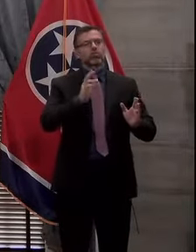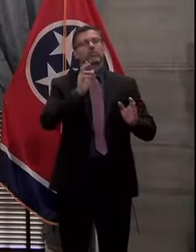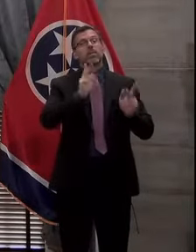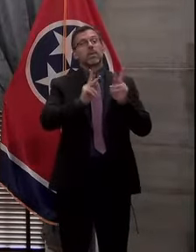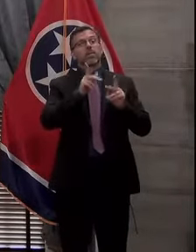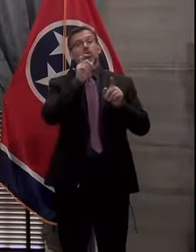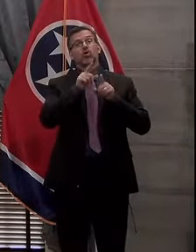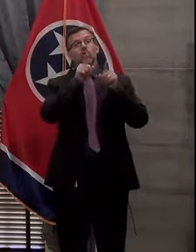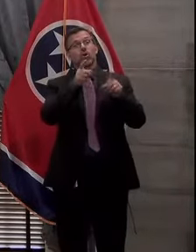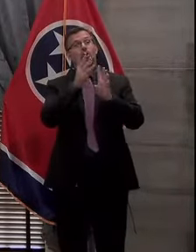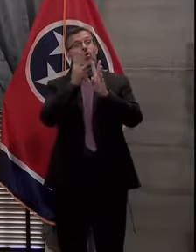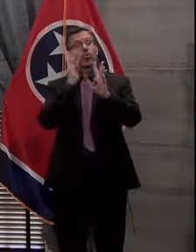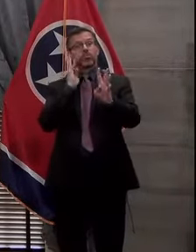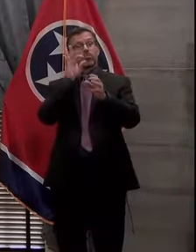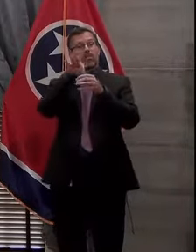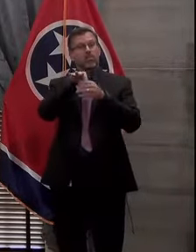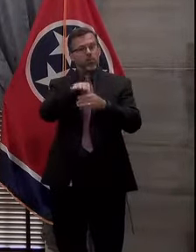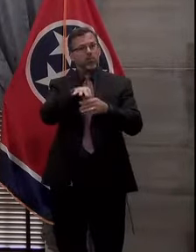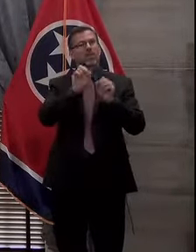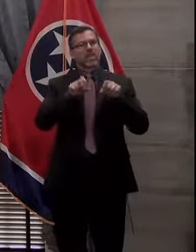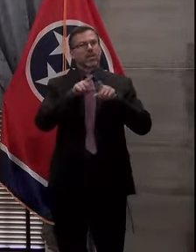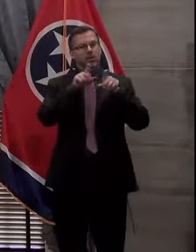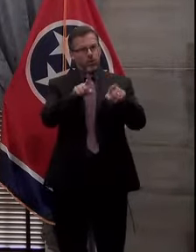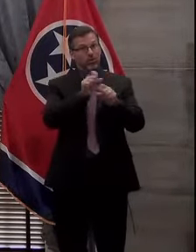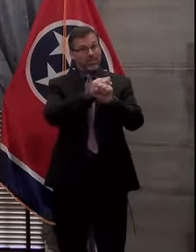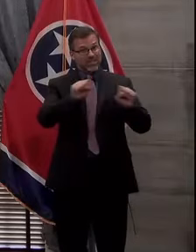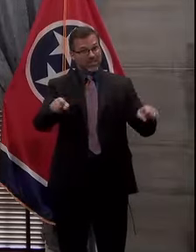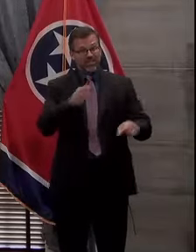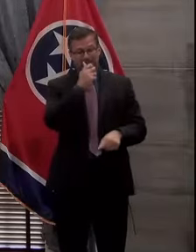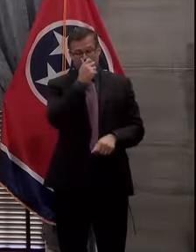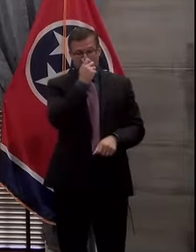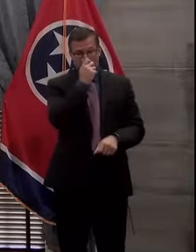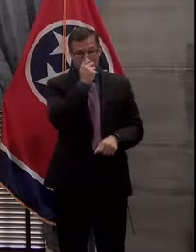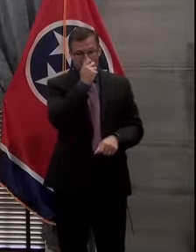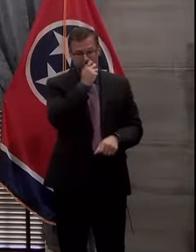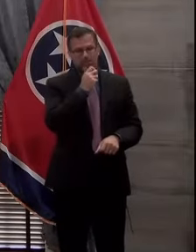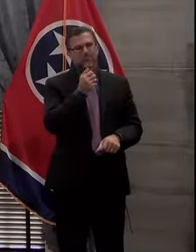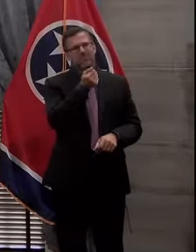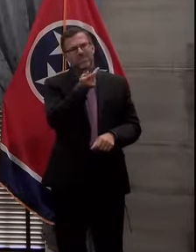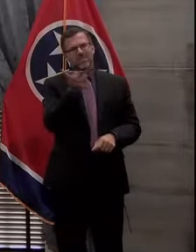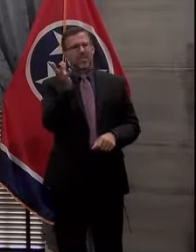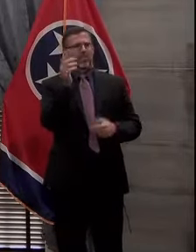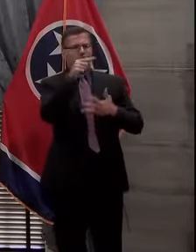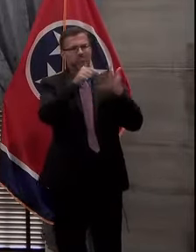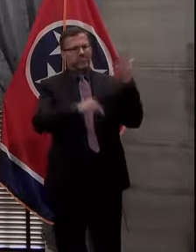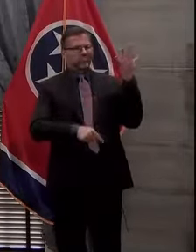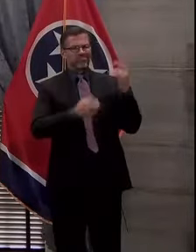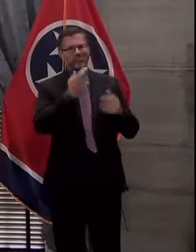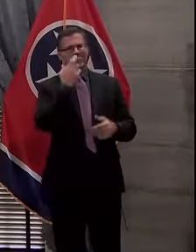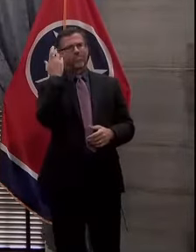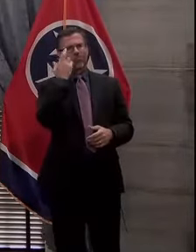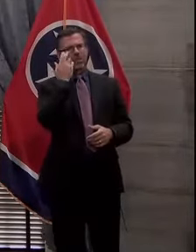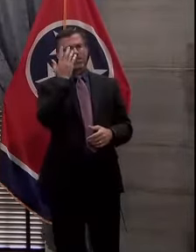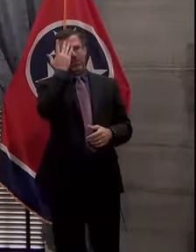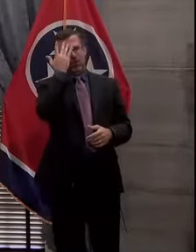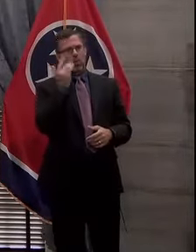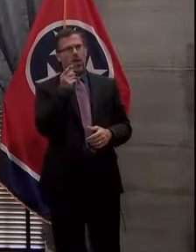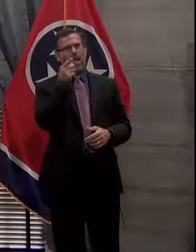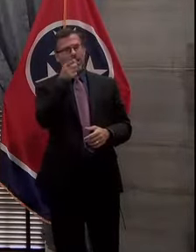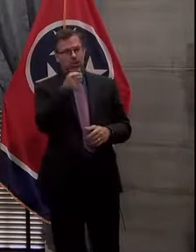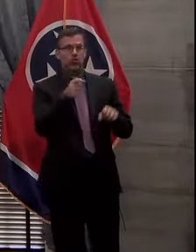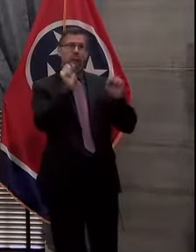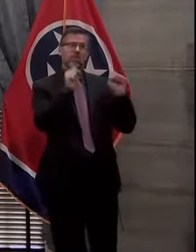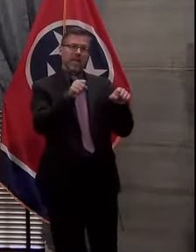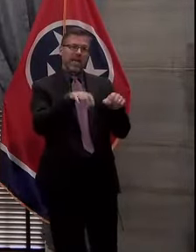safely and can feel confident. There are a vast list of reasons why you can vote absentee, why you can